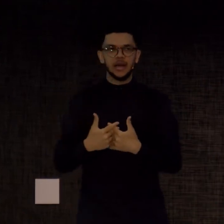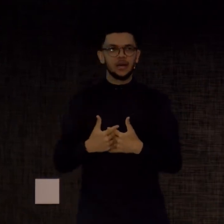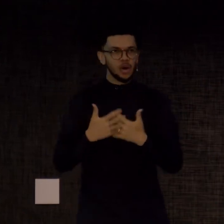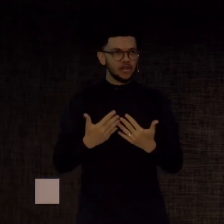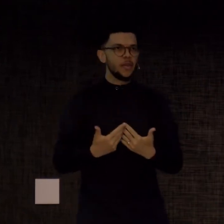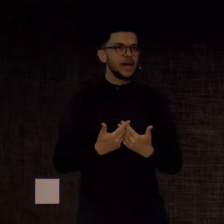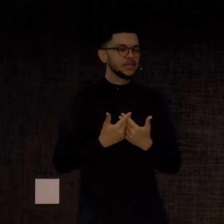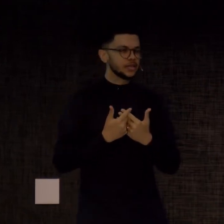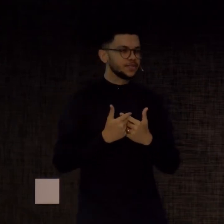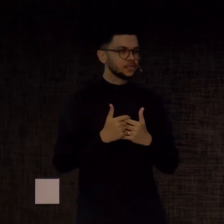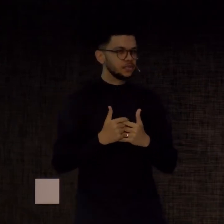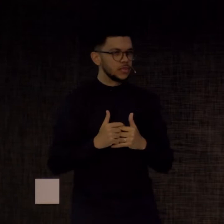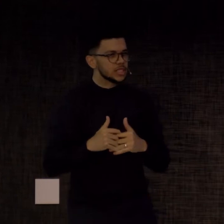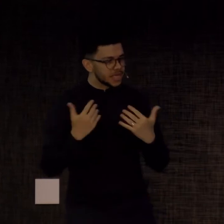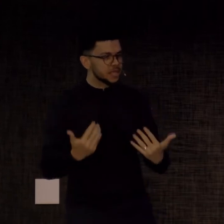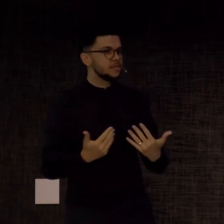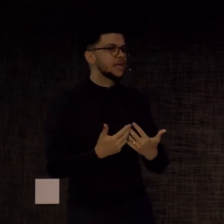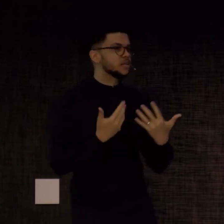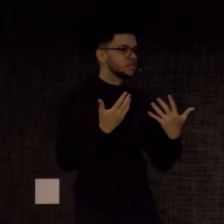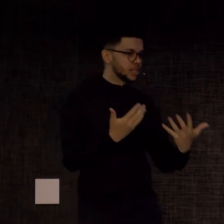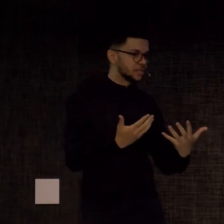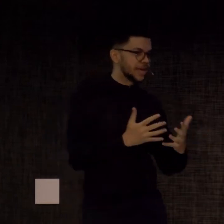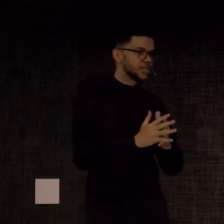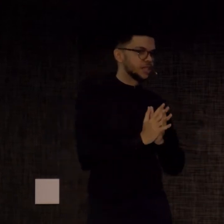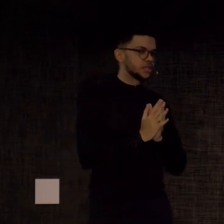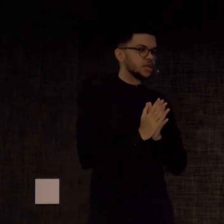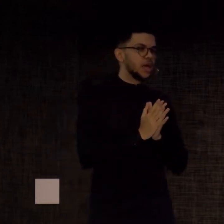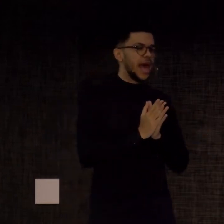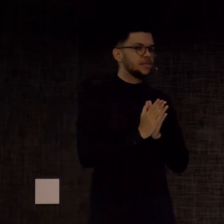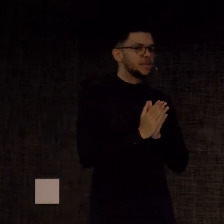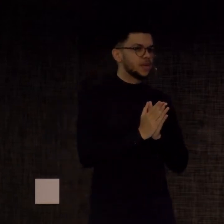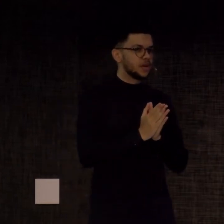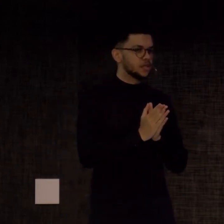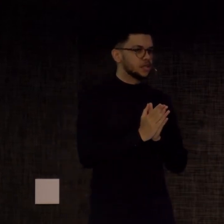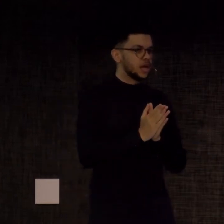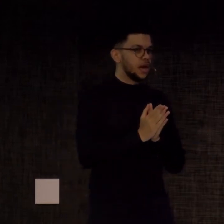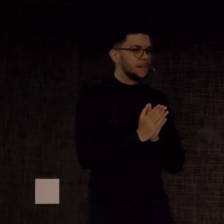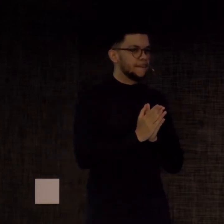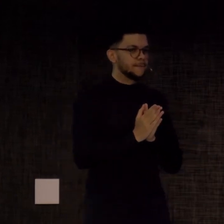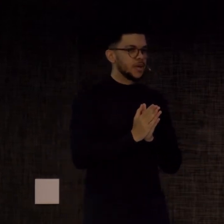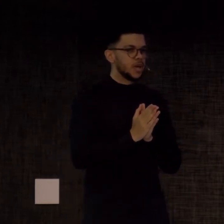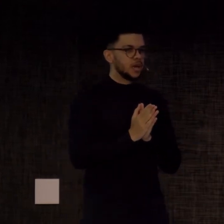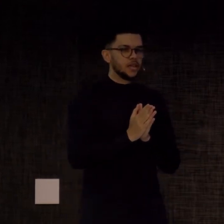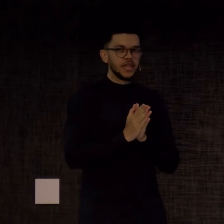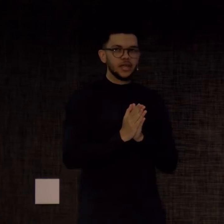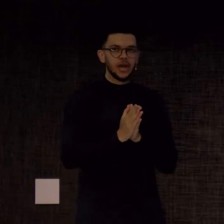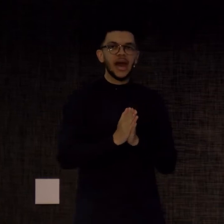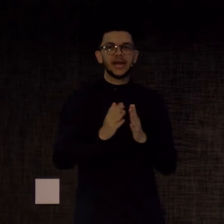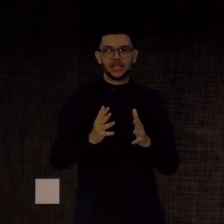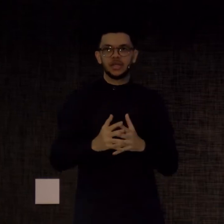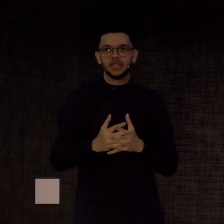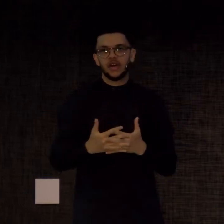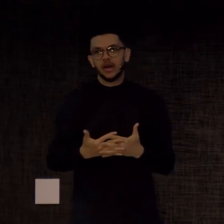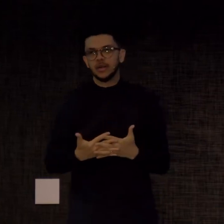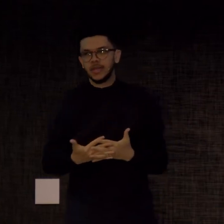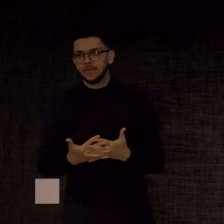occupy all of our minds, especially the minds of risk managers and people across the higher